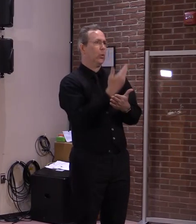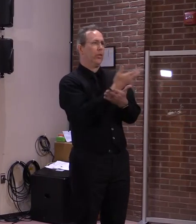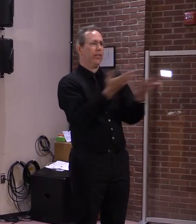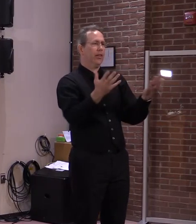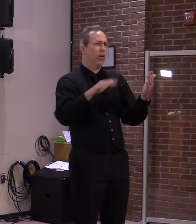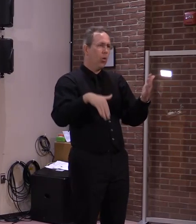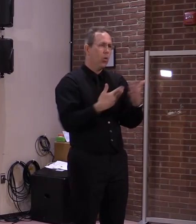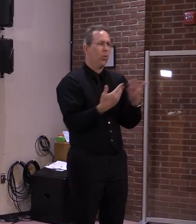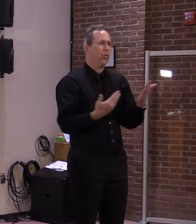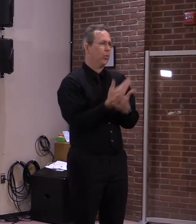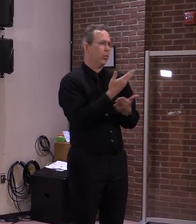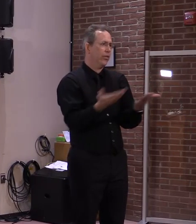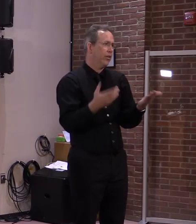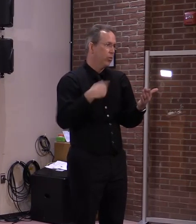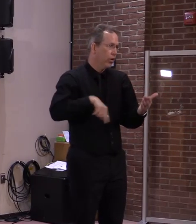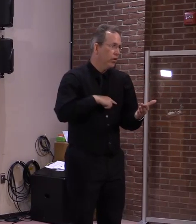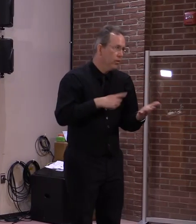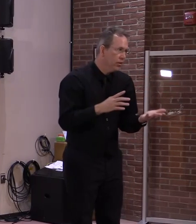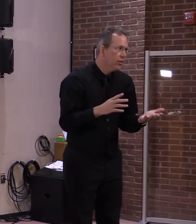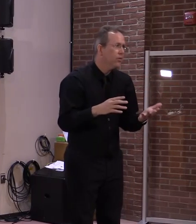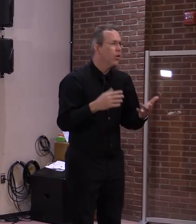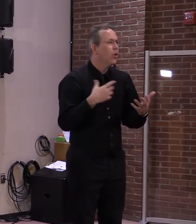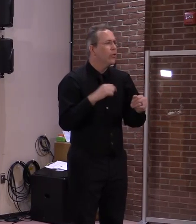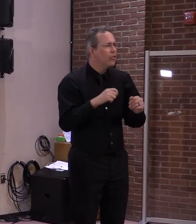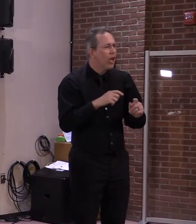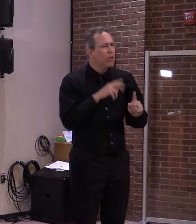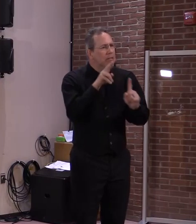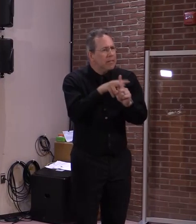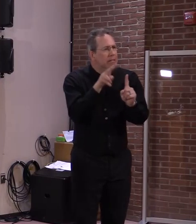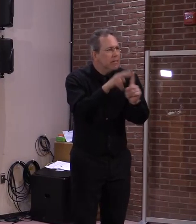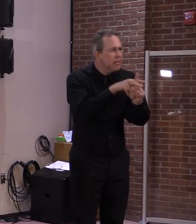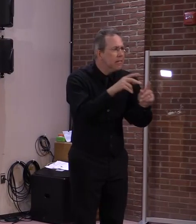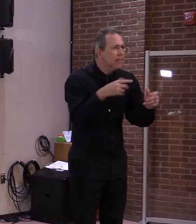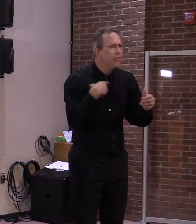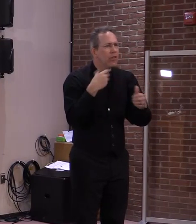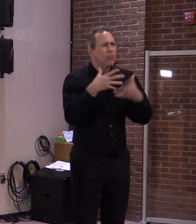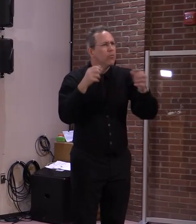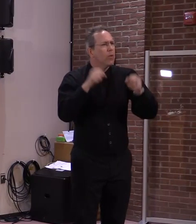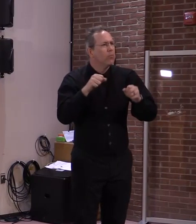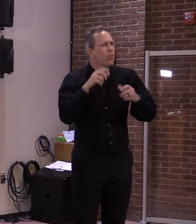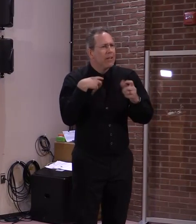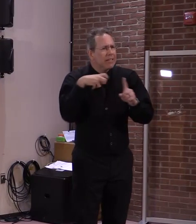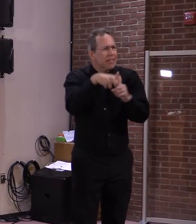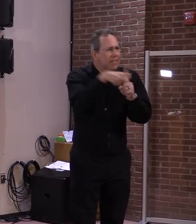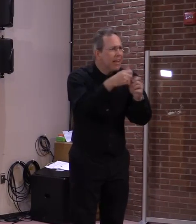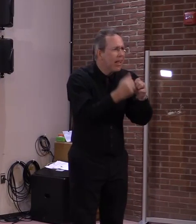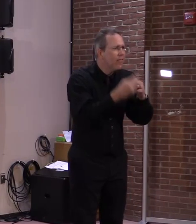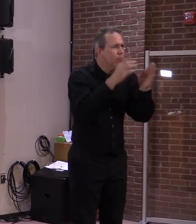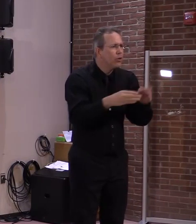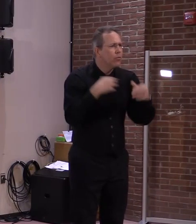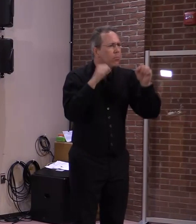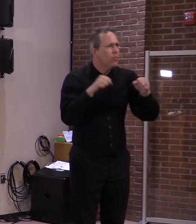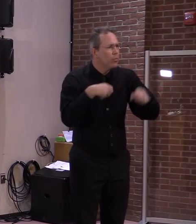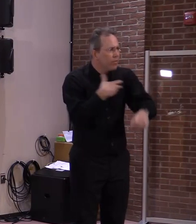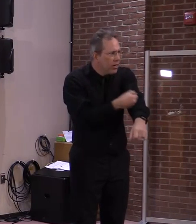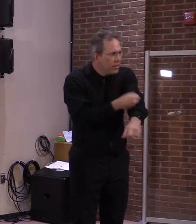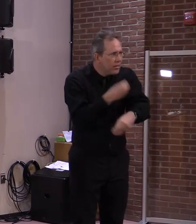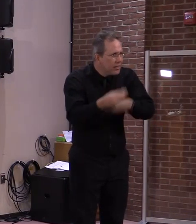get everybody possible that we can, and we set up a whole separate program in order